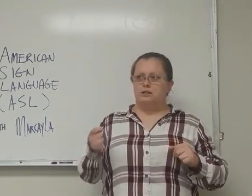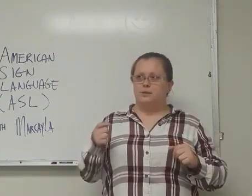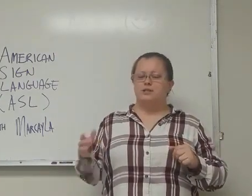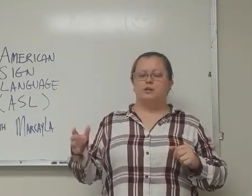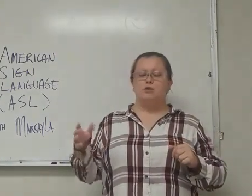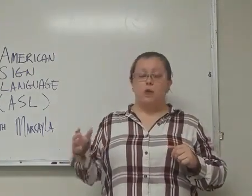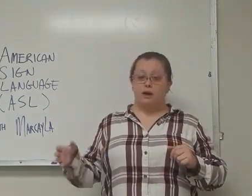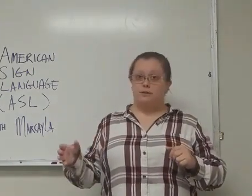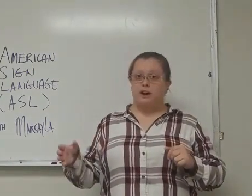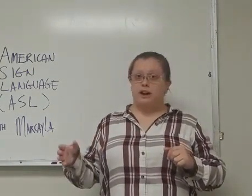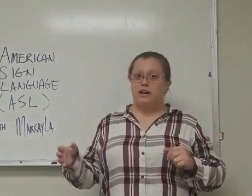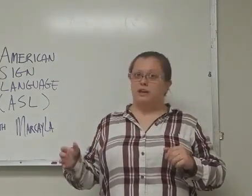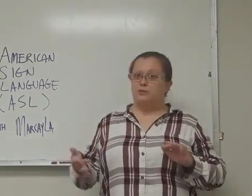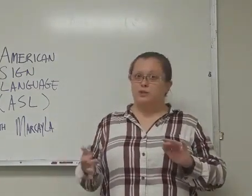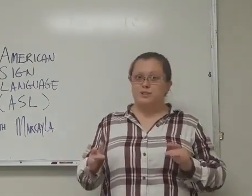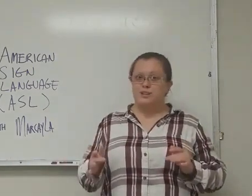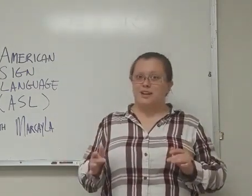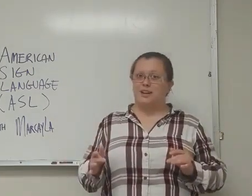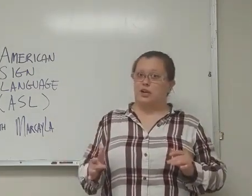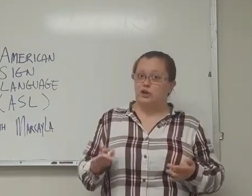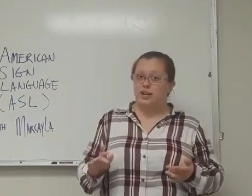spelled out Wi-Fi, and I'm used to saying internet.